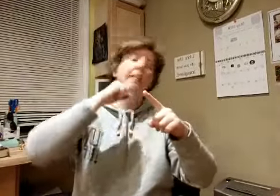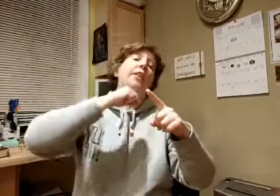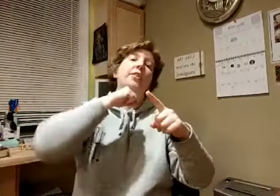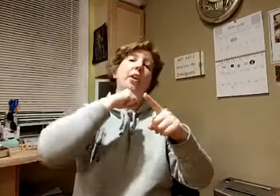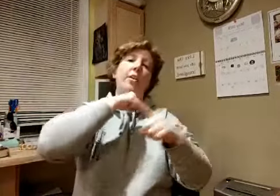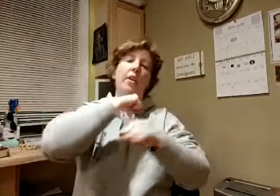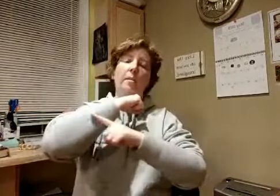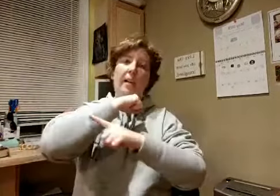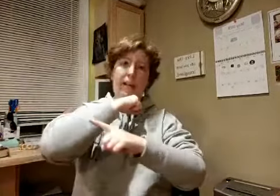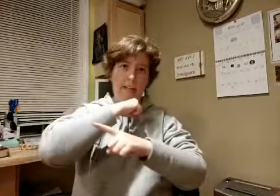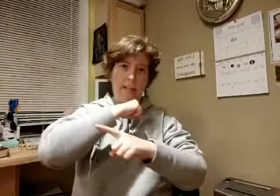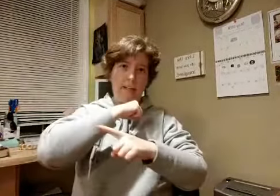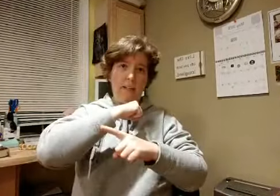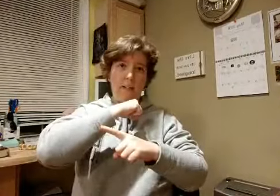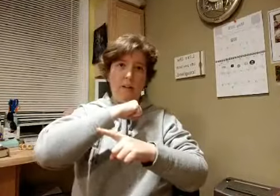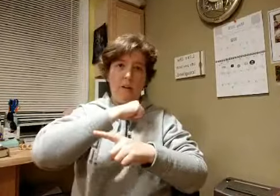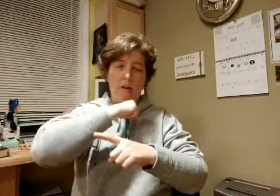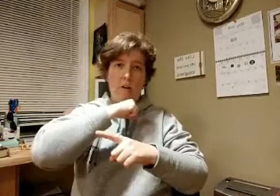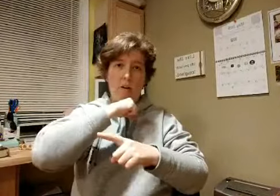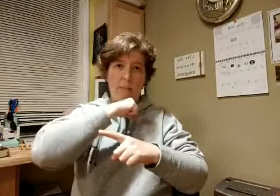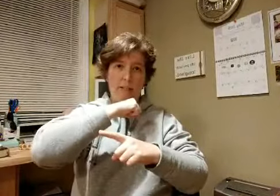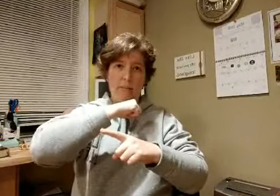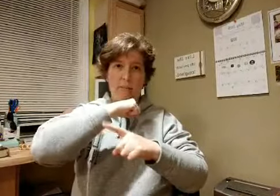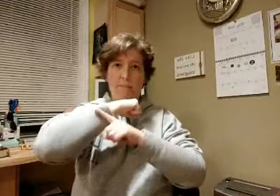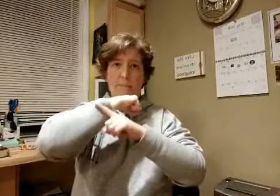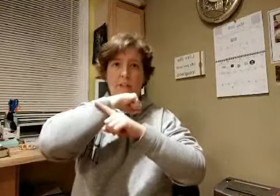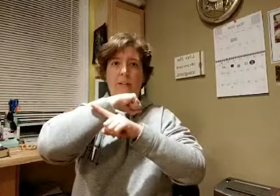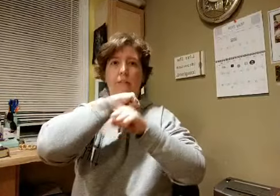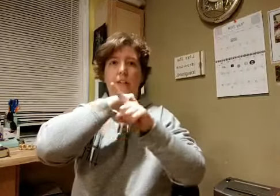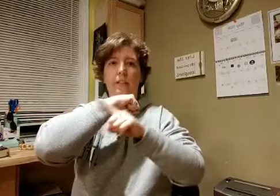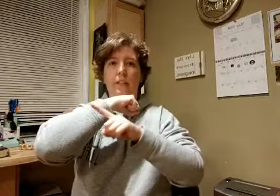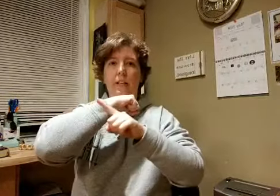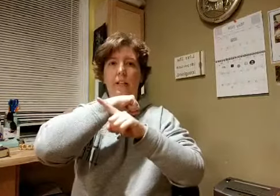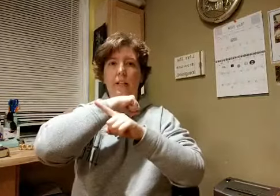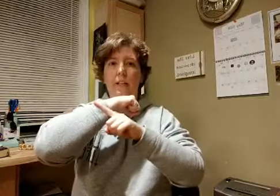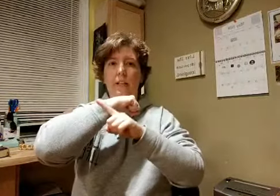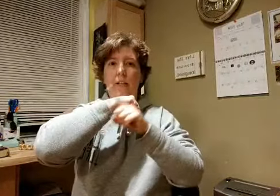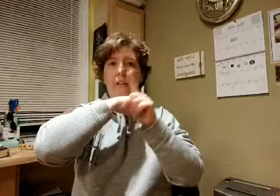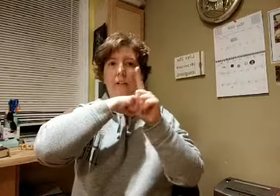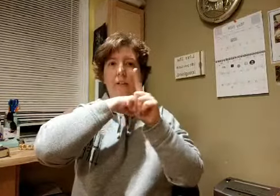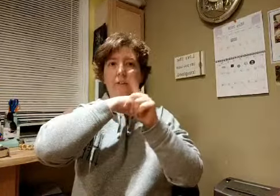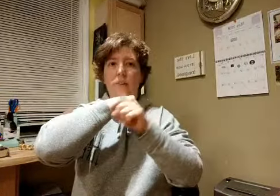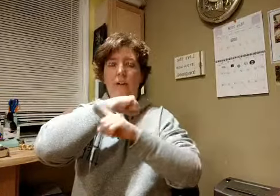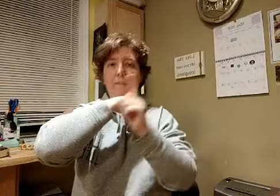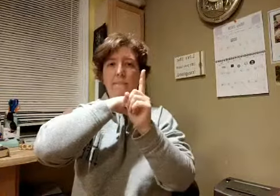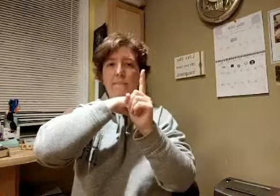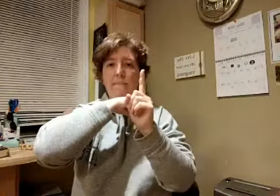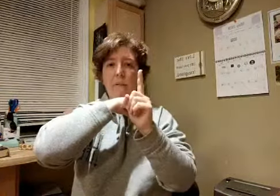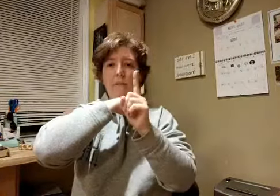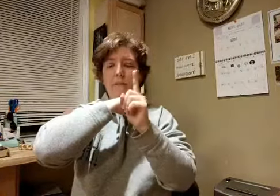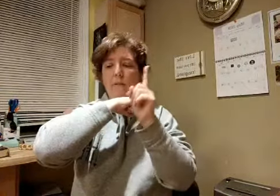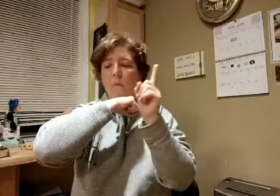your non-dominant hand or arm is up in a fist, and your one